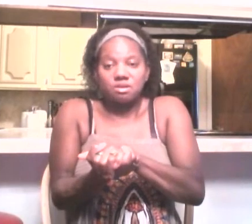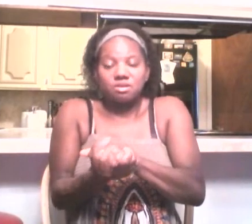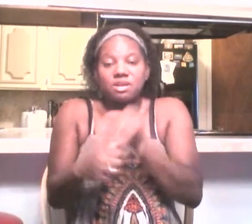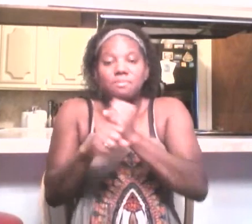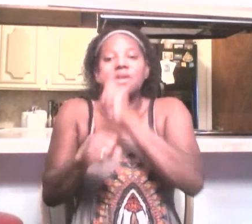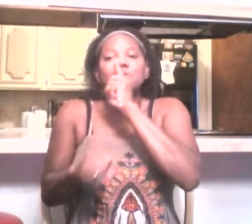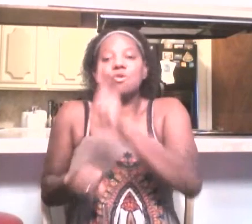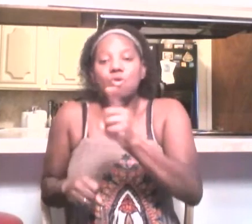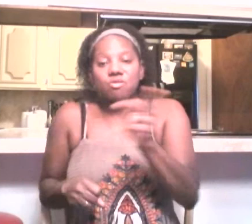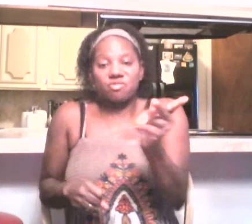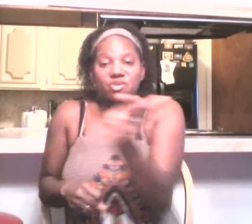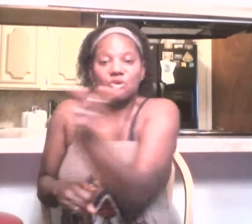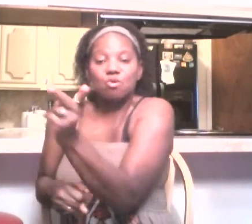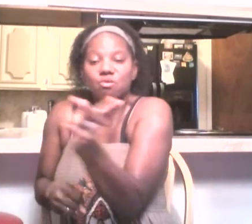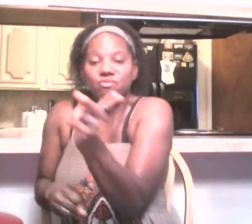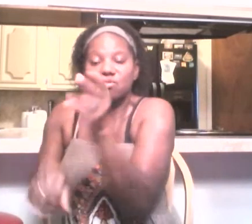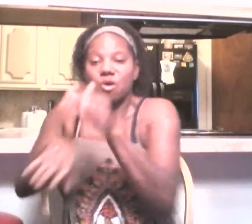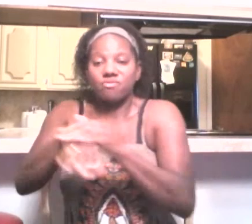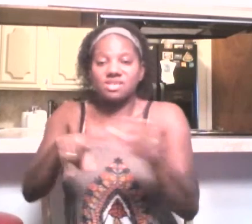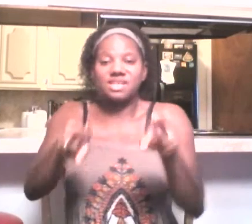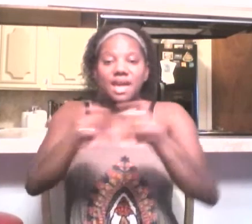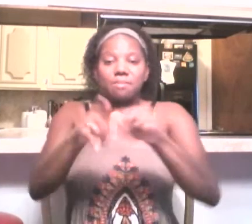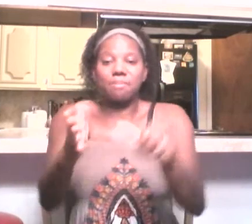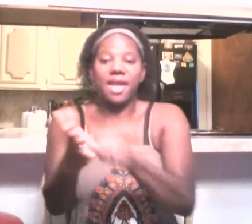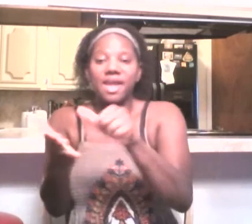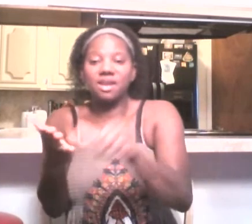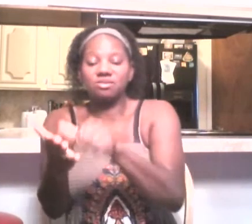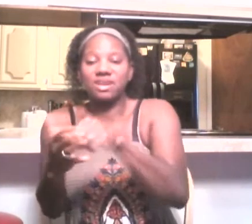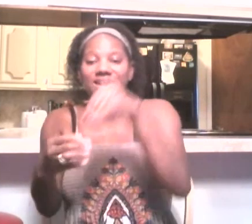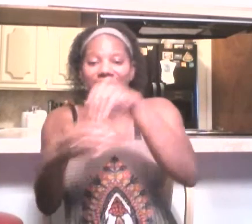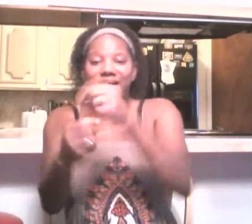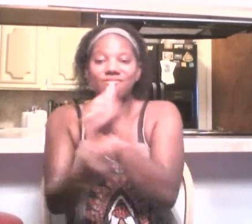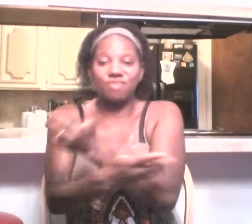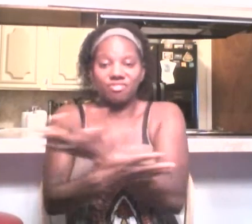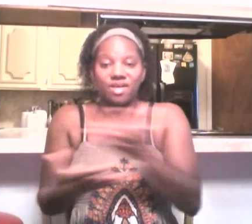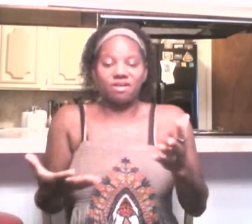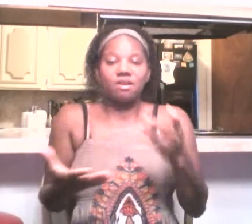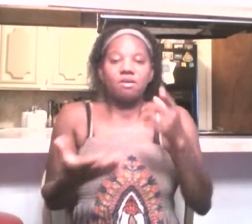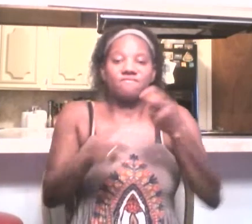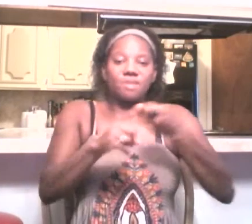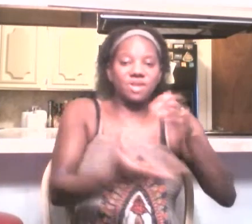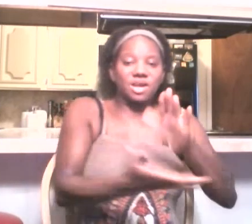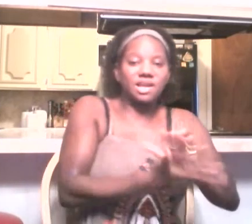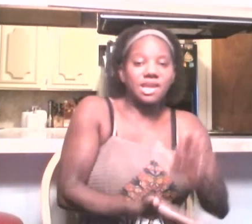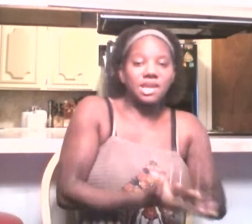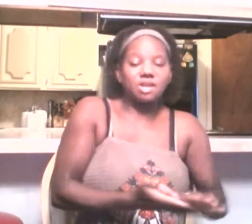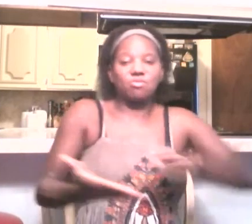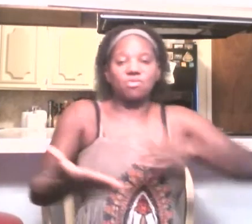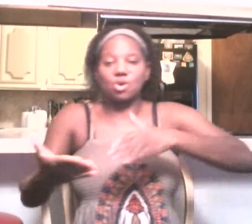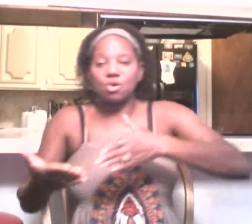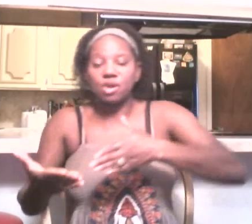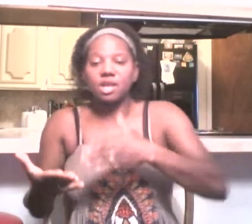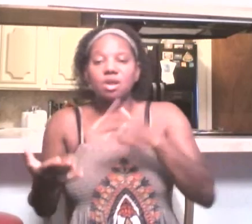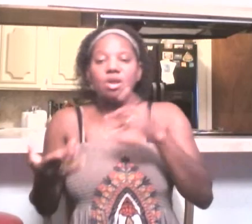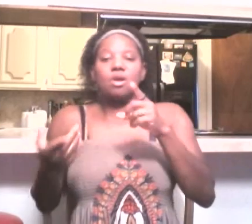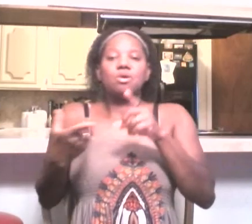you need to make sure that the two of you are on the same page in everything. From the cleaning, to the cooking,